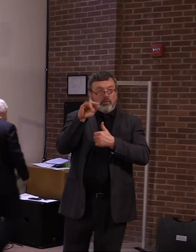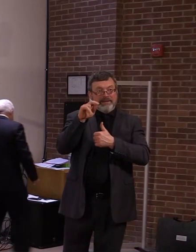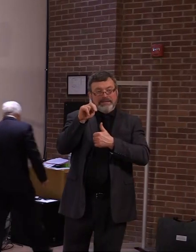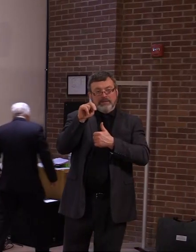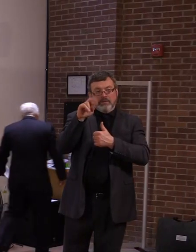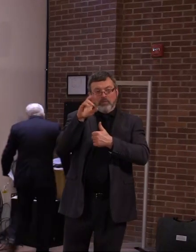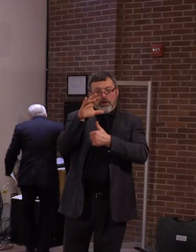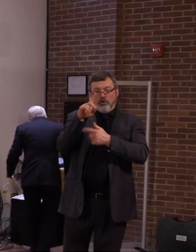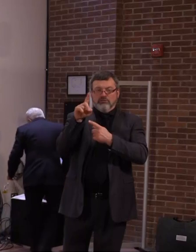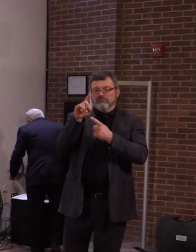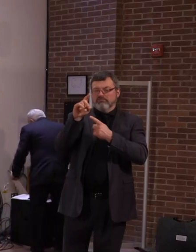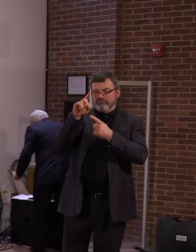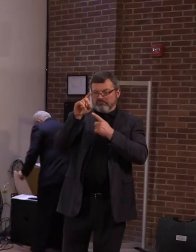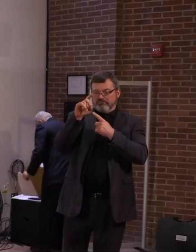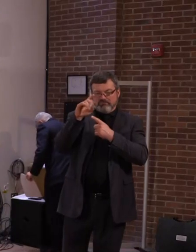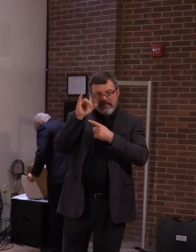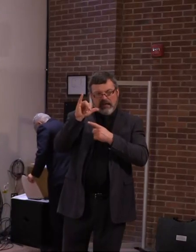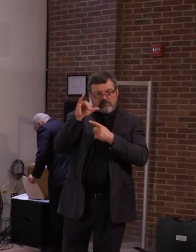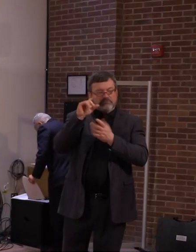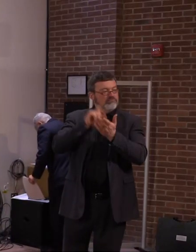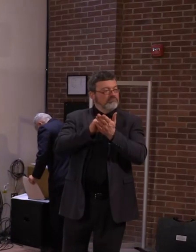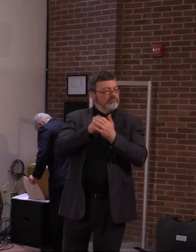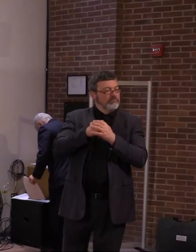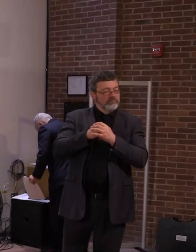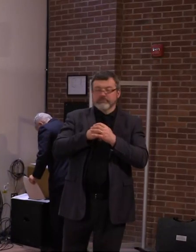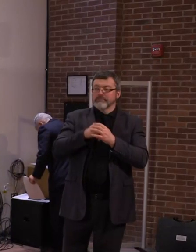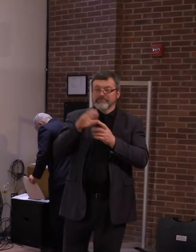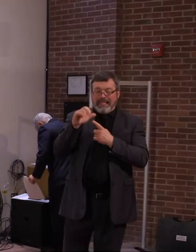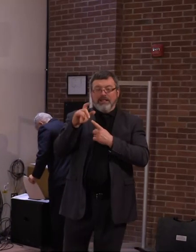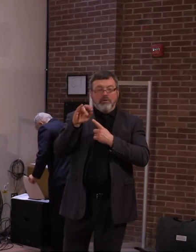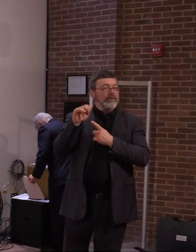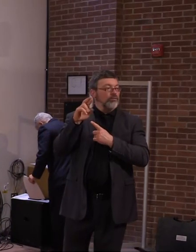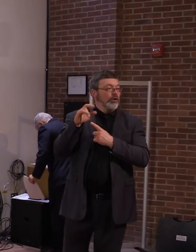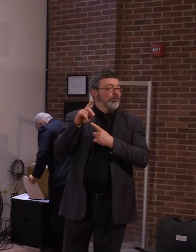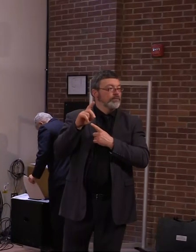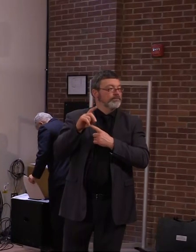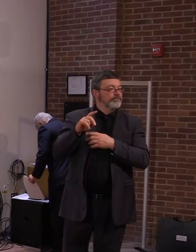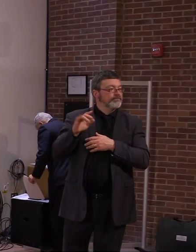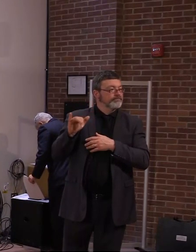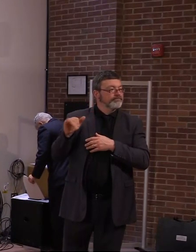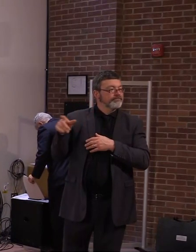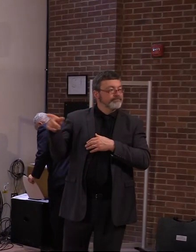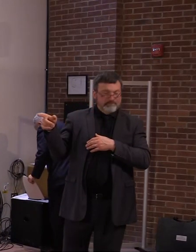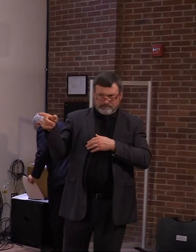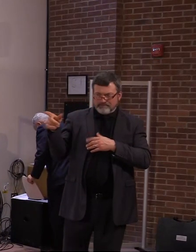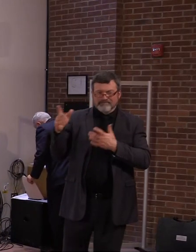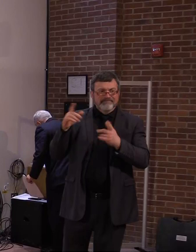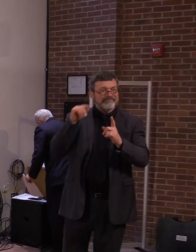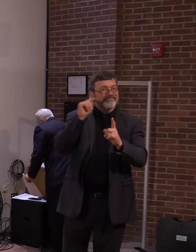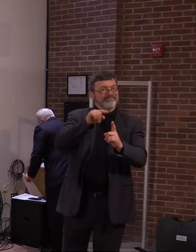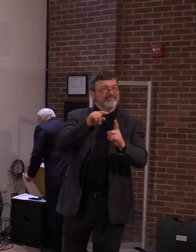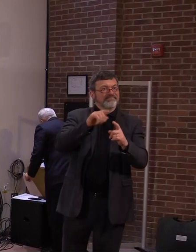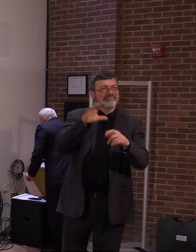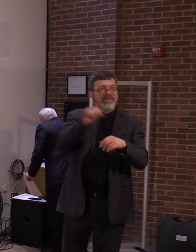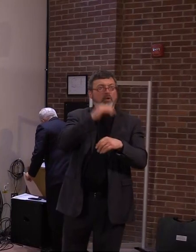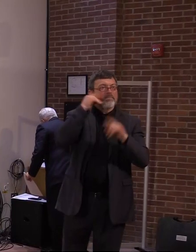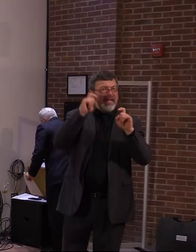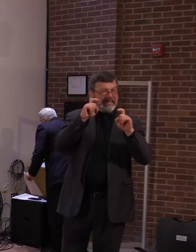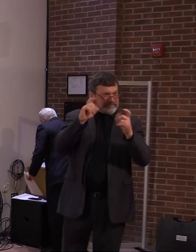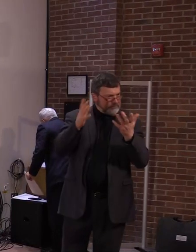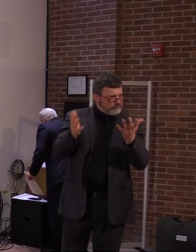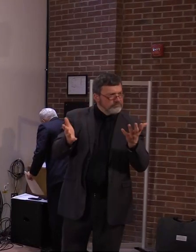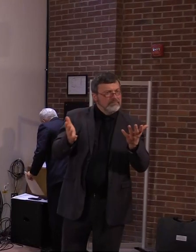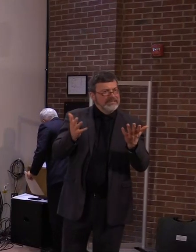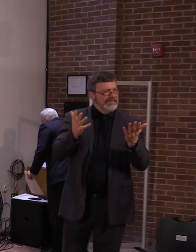Yeah, thanks. Good afternoon. With the push toward greater use of at-home tests, how concerned are you that relying